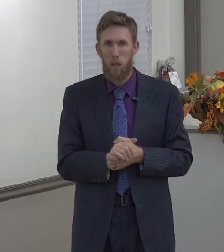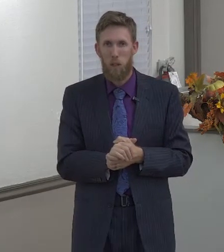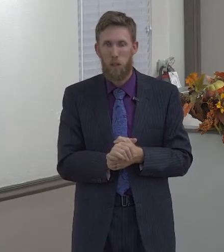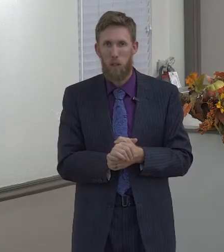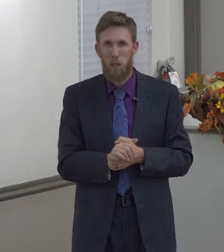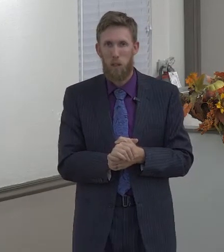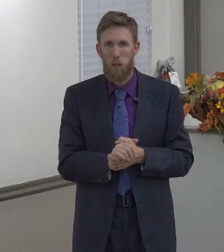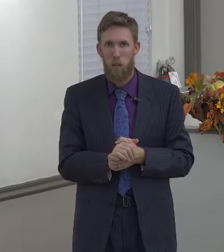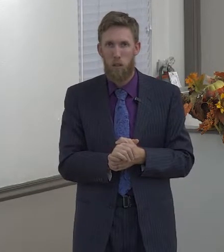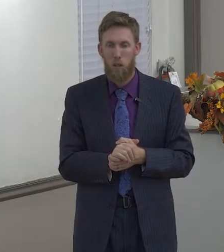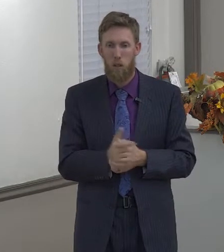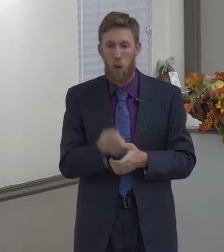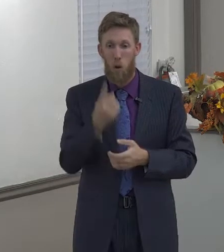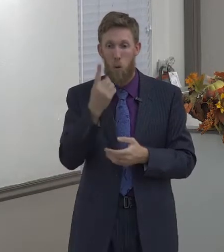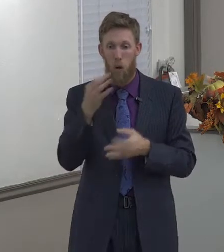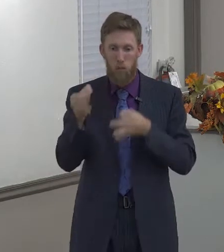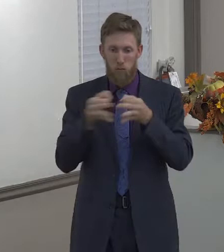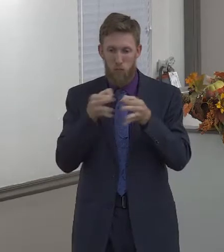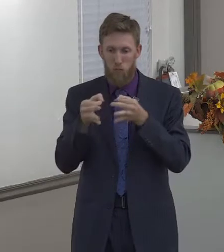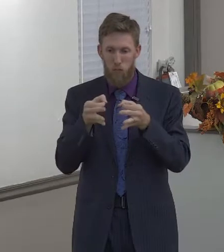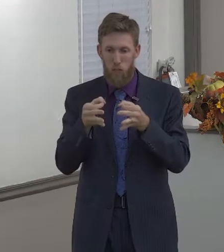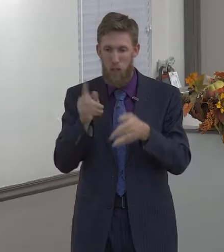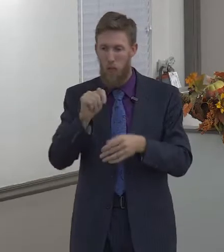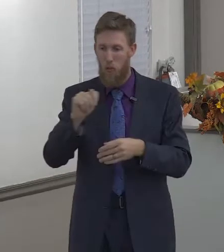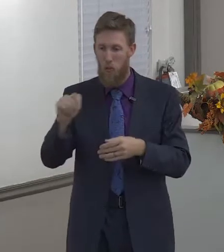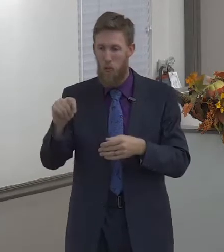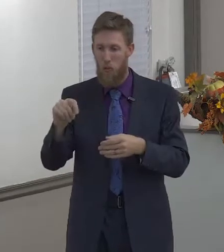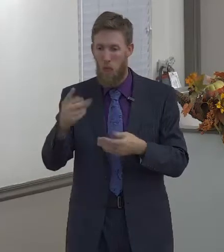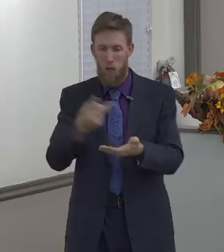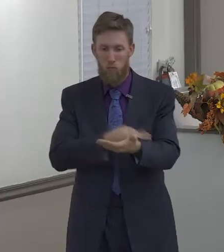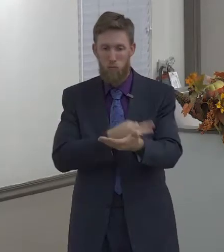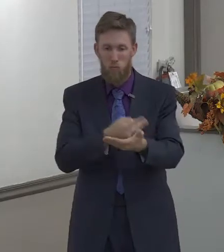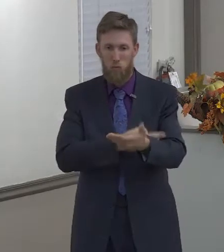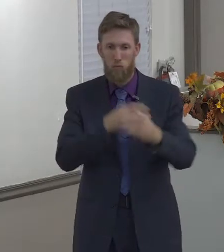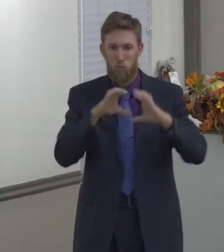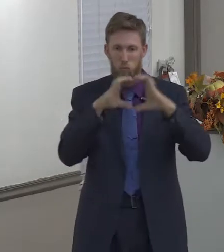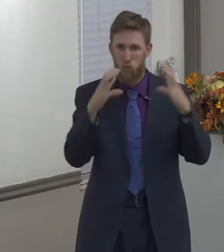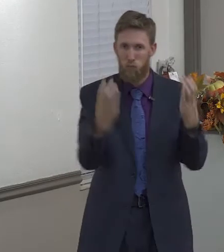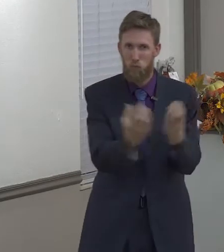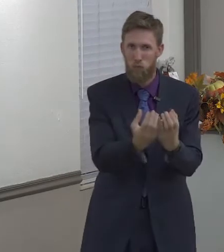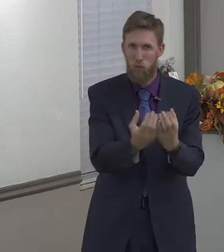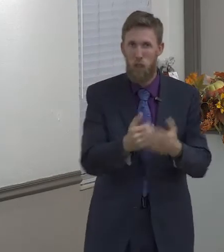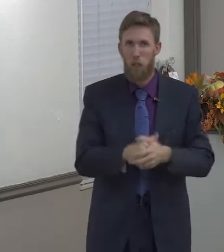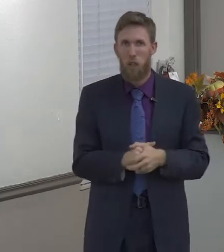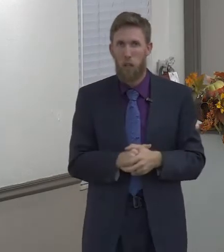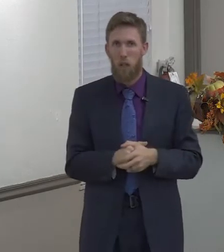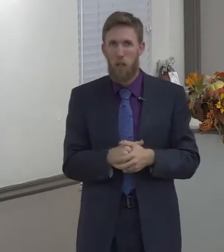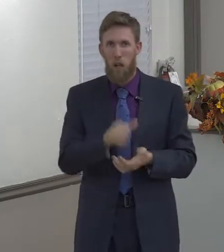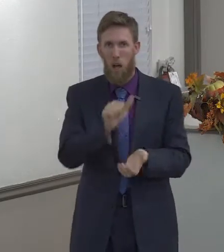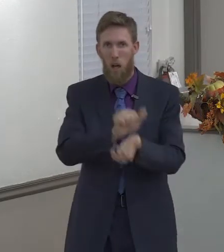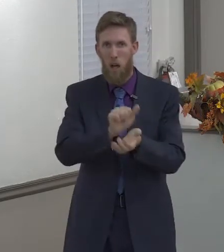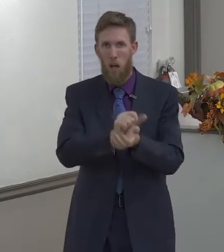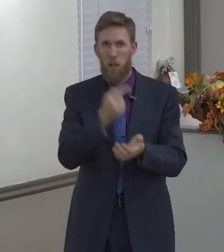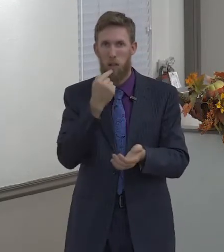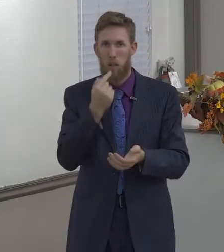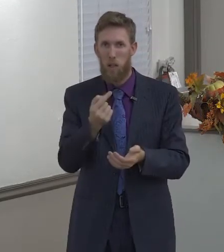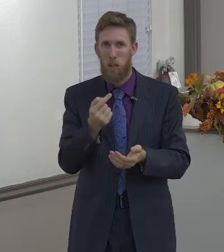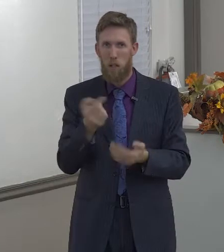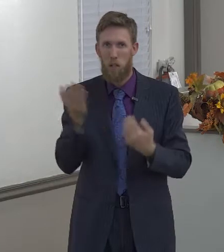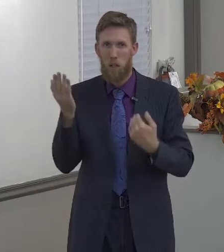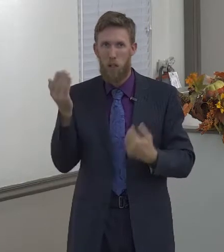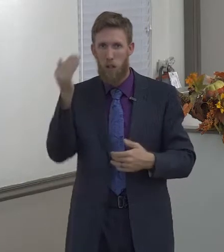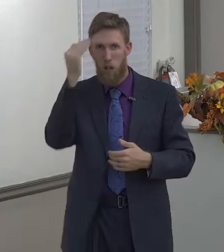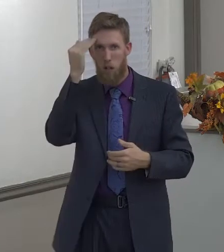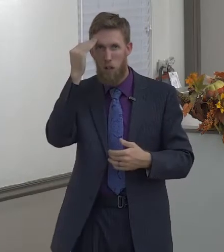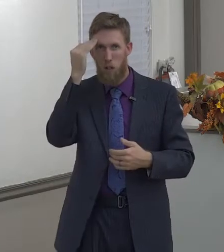my departing shall grievous wolves enter in among you, not sparing the flock. Luke 12, 32, fear not, little flock, for it is your